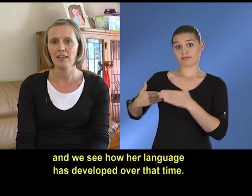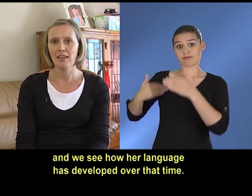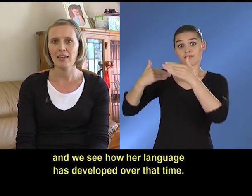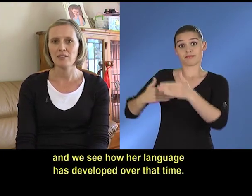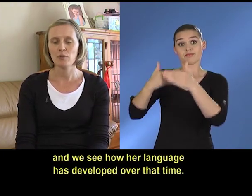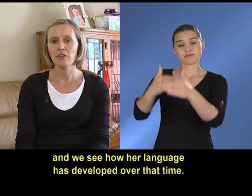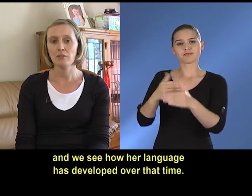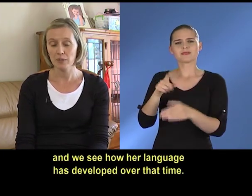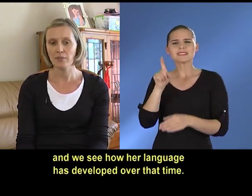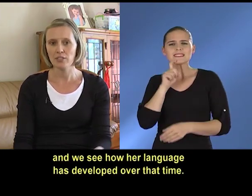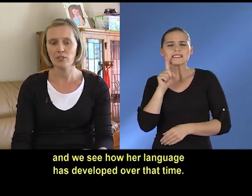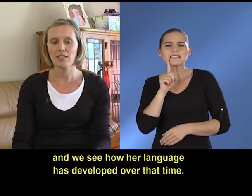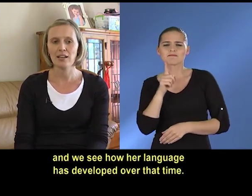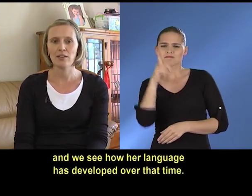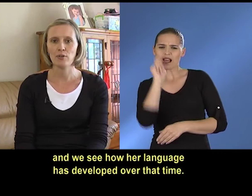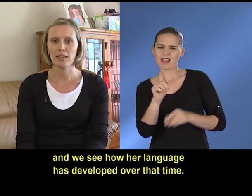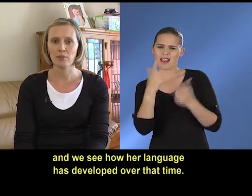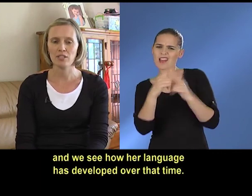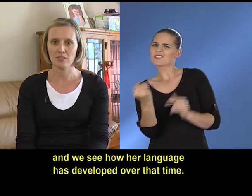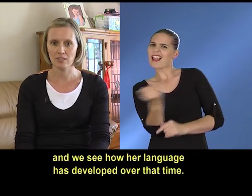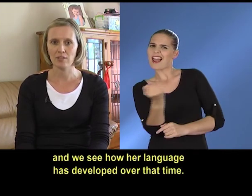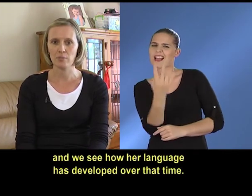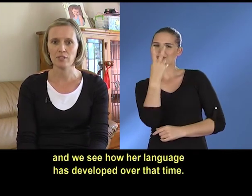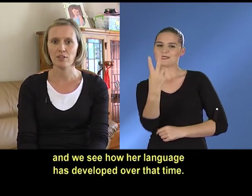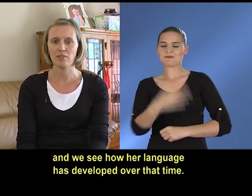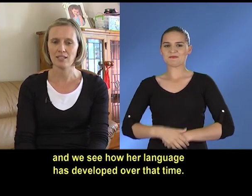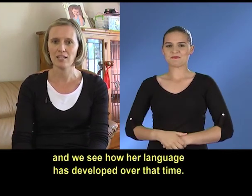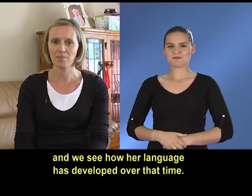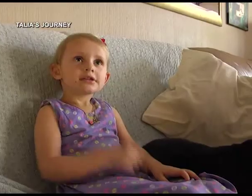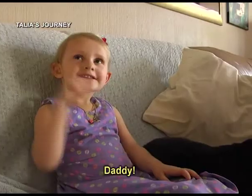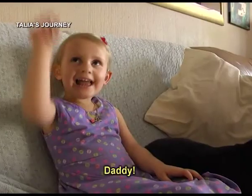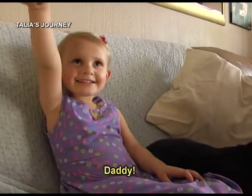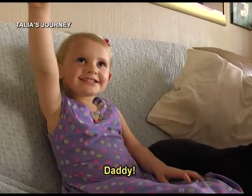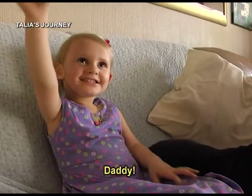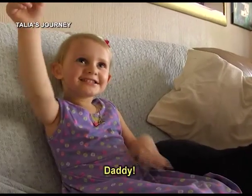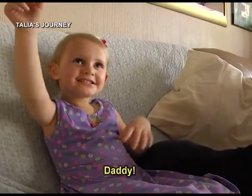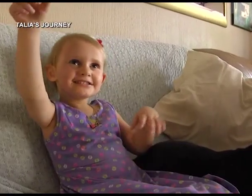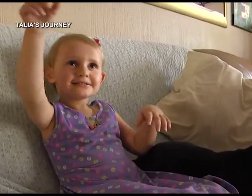months, and we are going to see how her language has developed over that time.